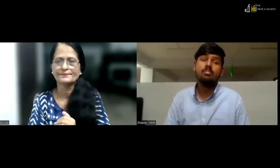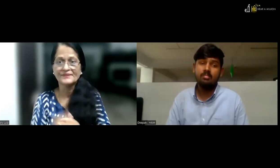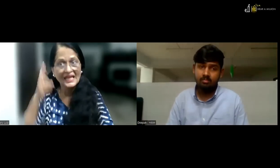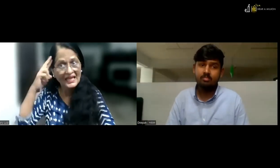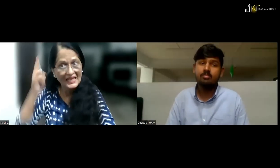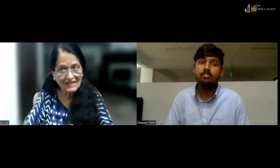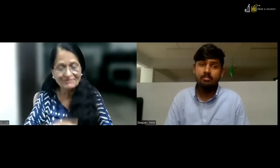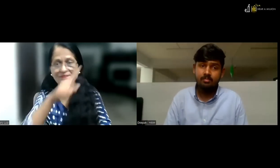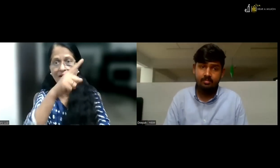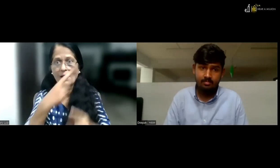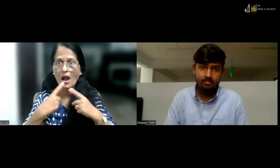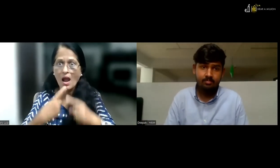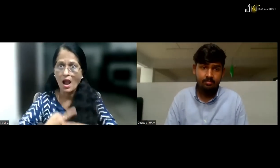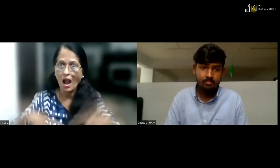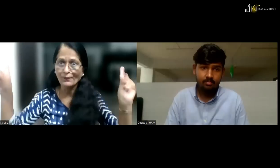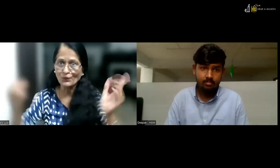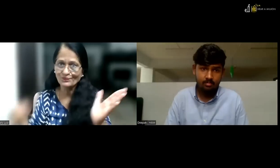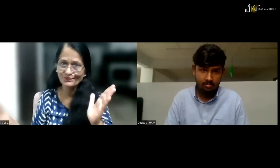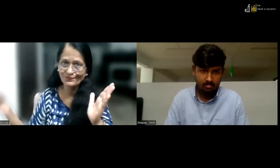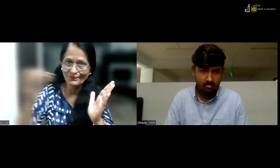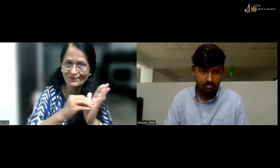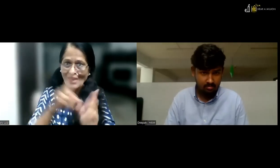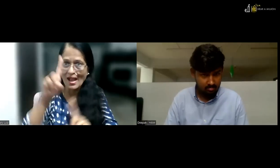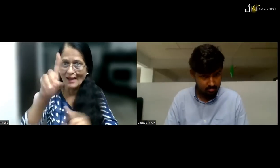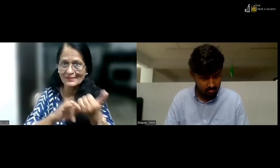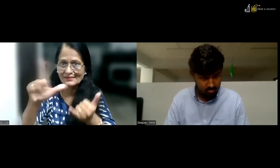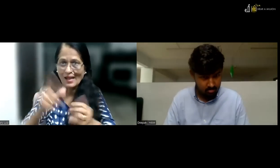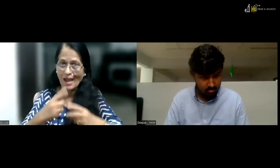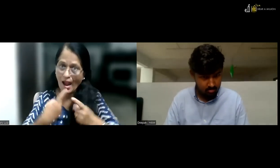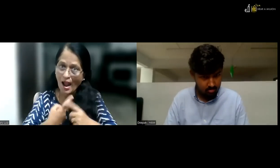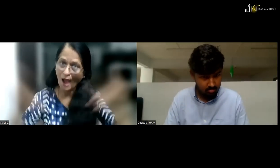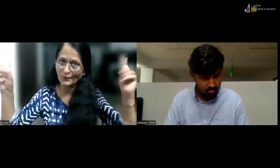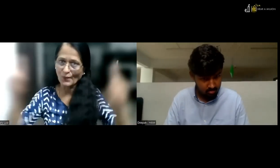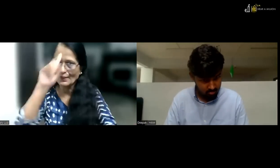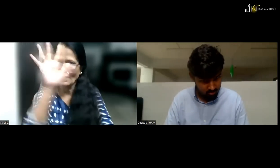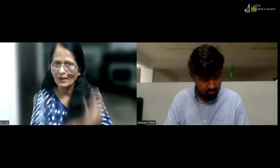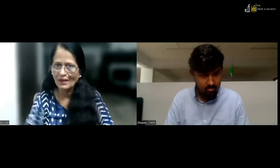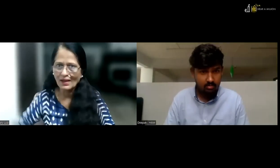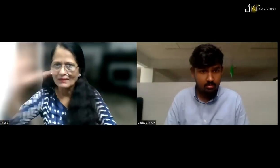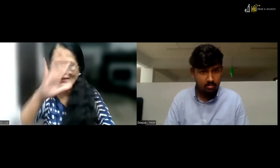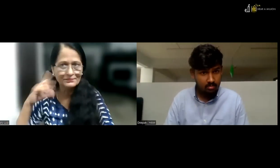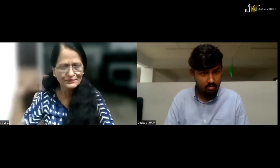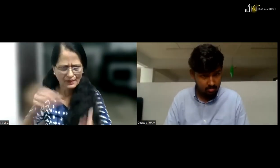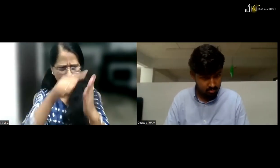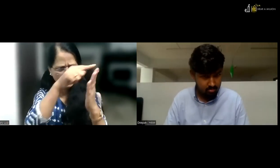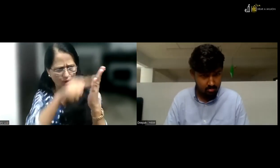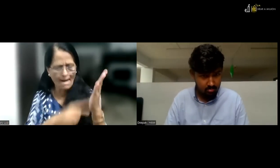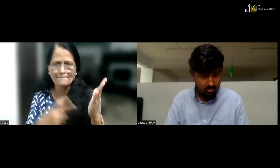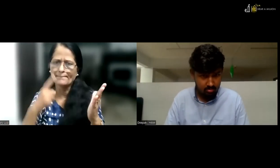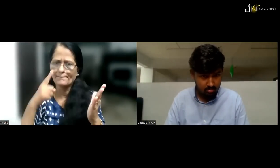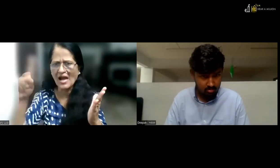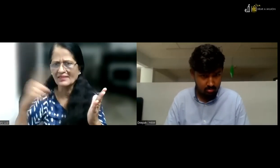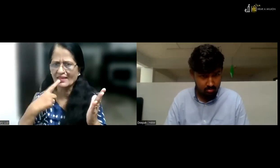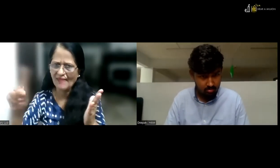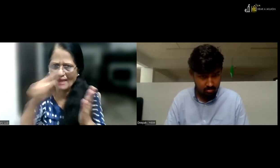want that this should be a proud, a proud moment for everyone. If this ISL language will be like across the